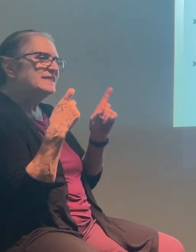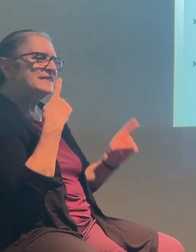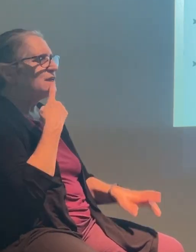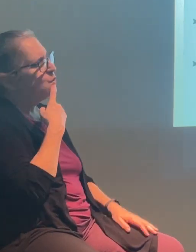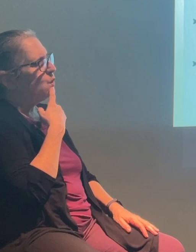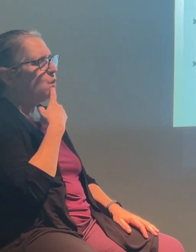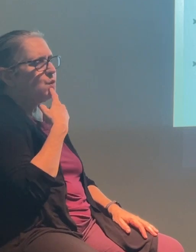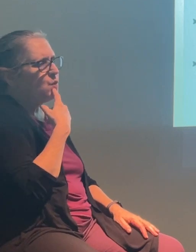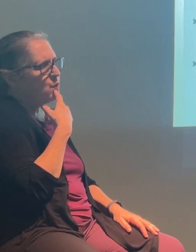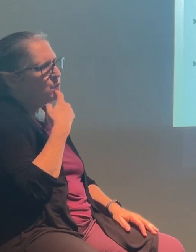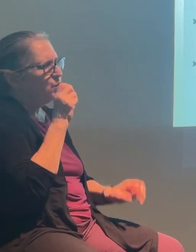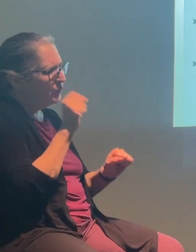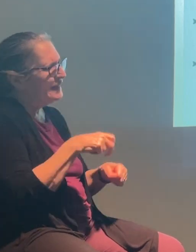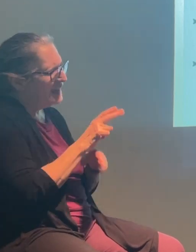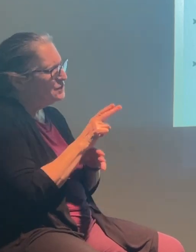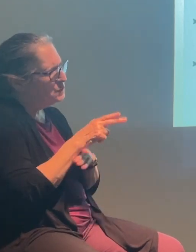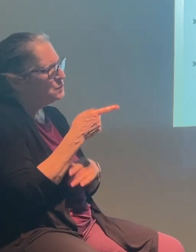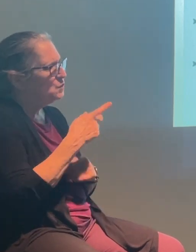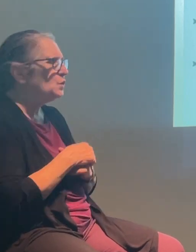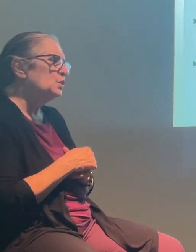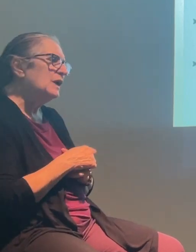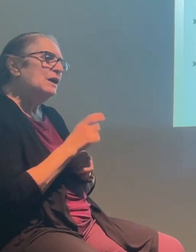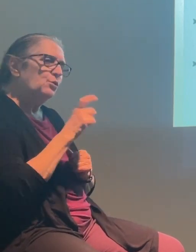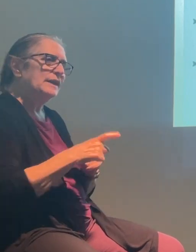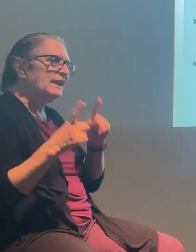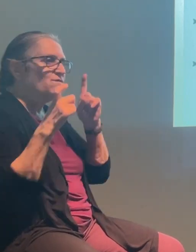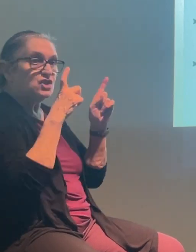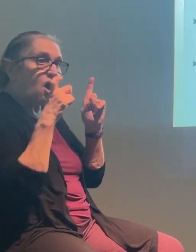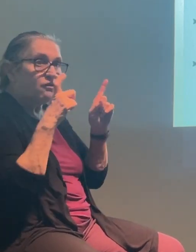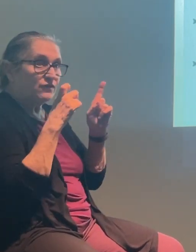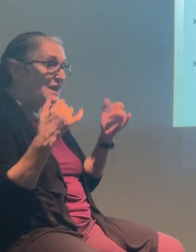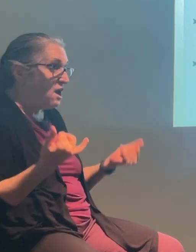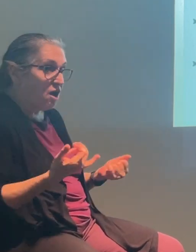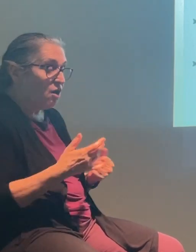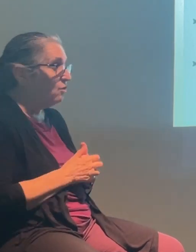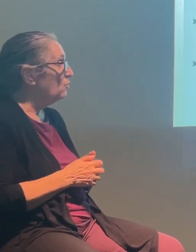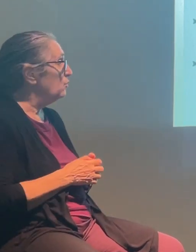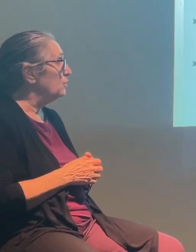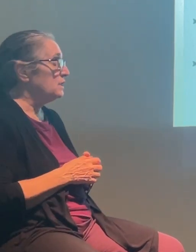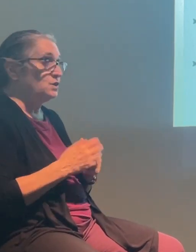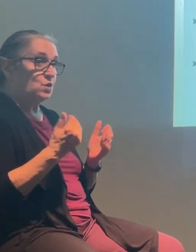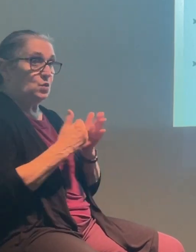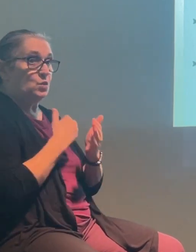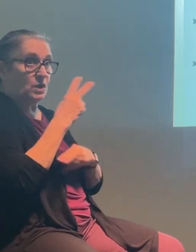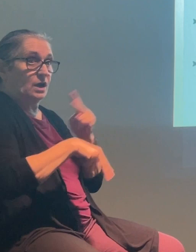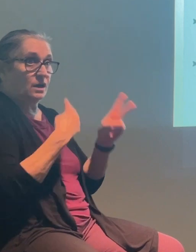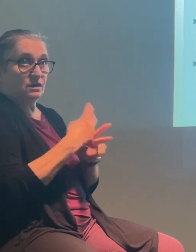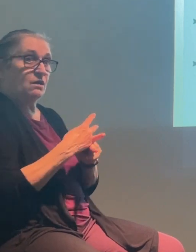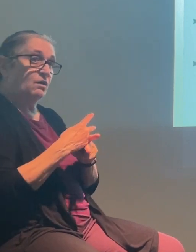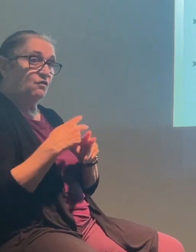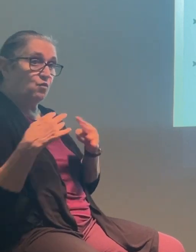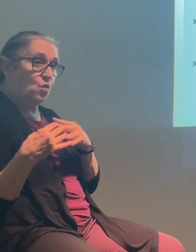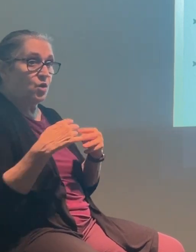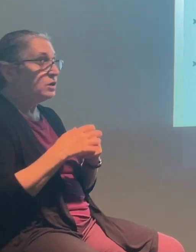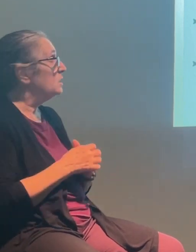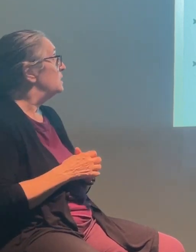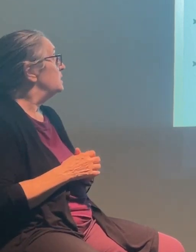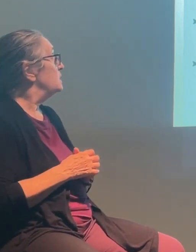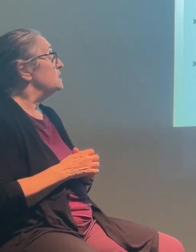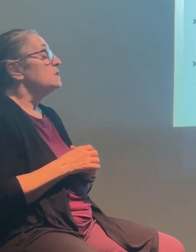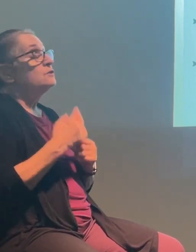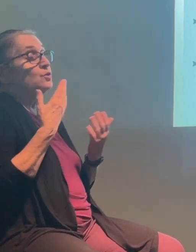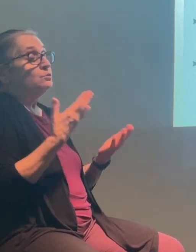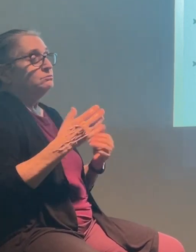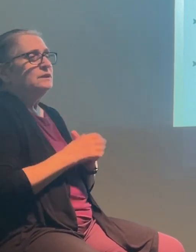We could probably use you because we need photography nowadays because it's a new type of war. So he was